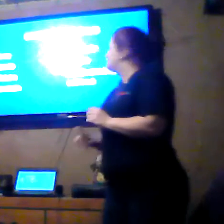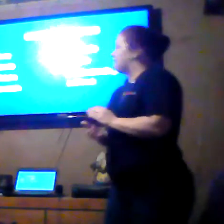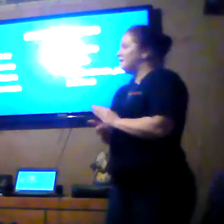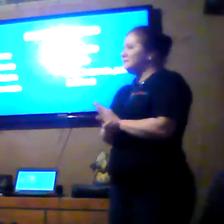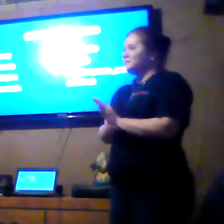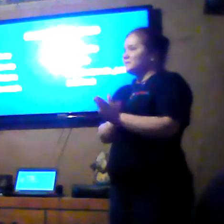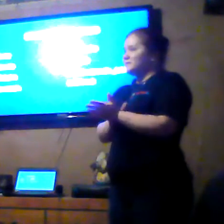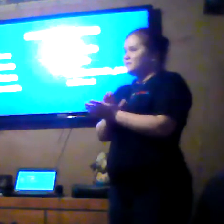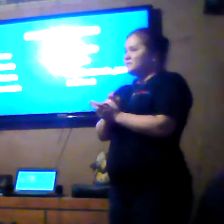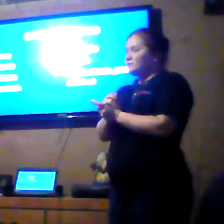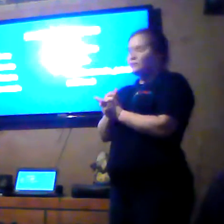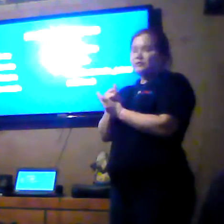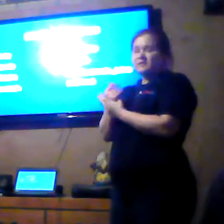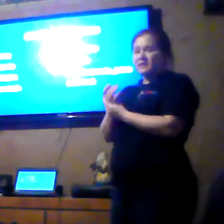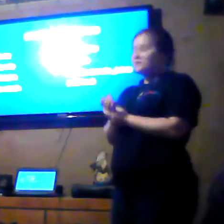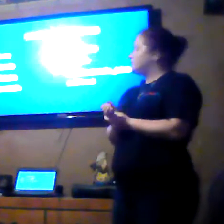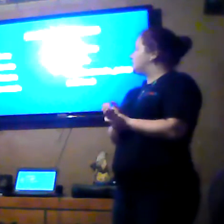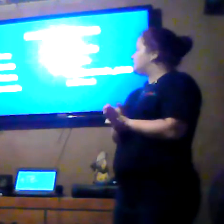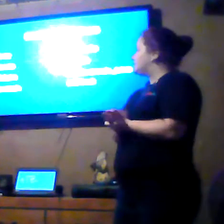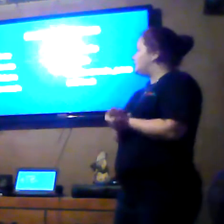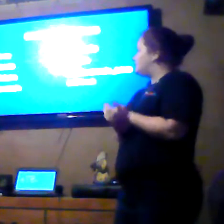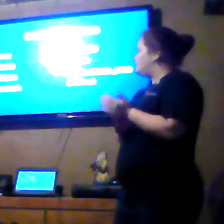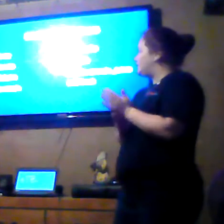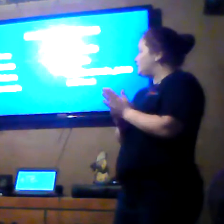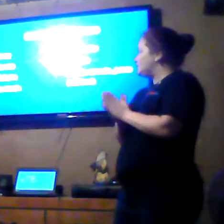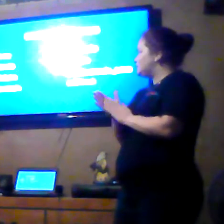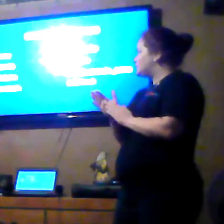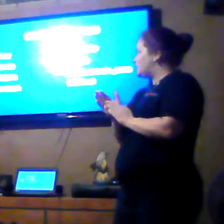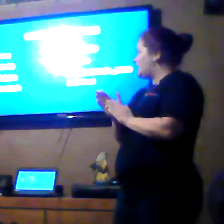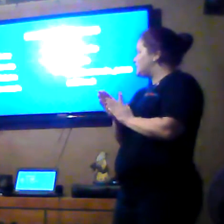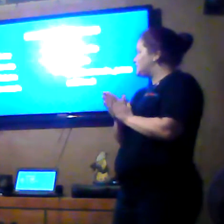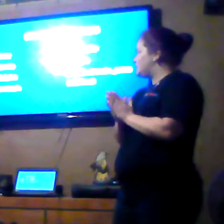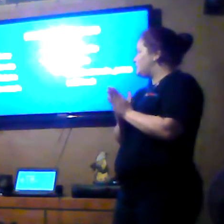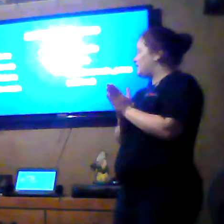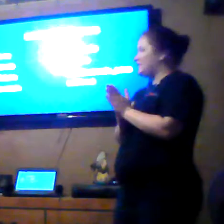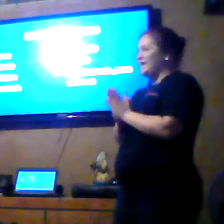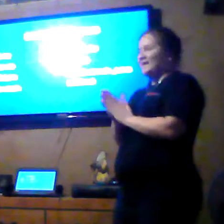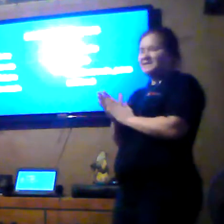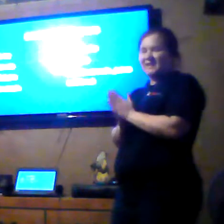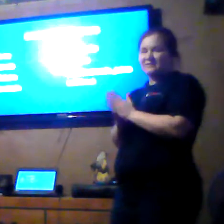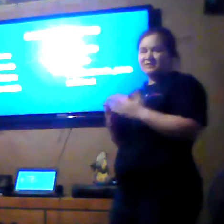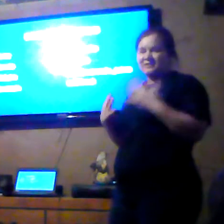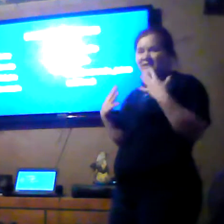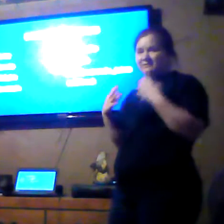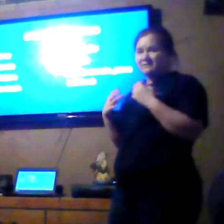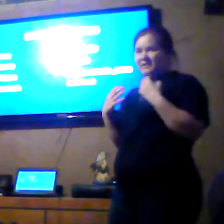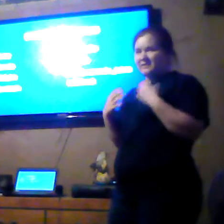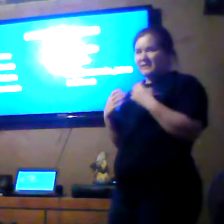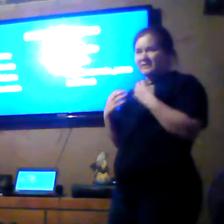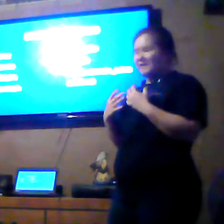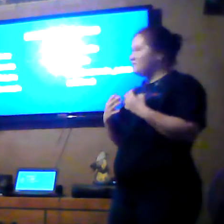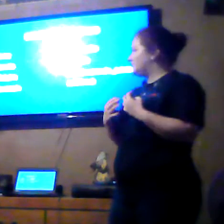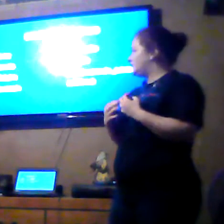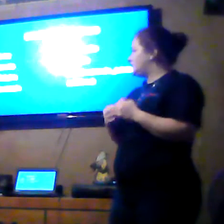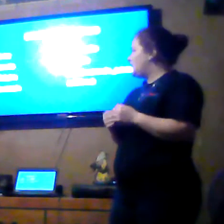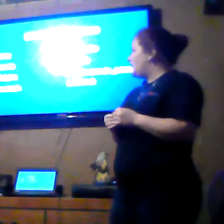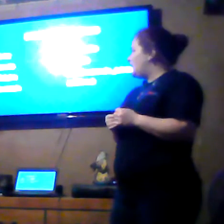Signs and symptoms for brucellosis include fever, sweat, malaise, kind of just a down and out feeling,